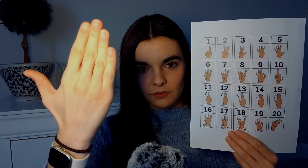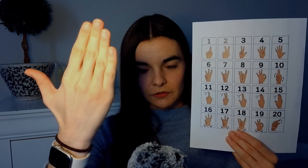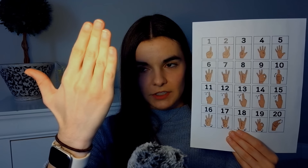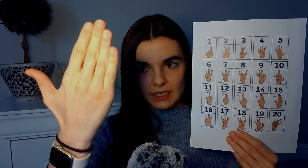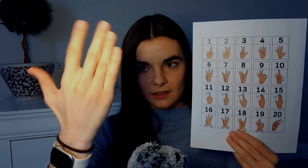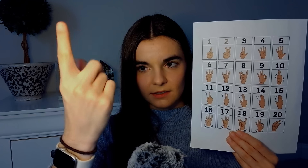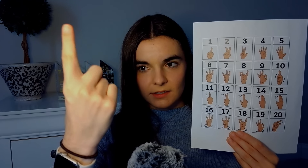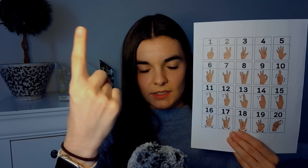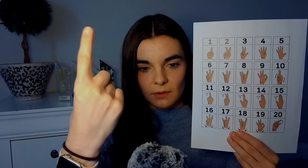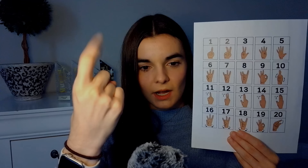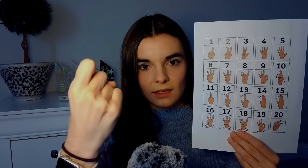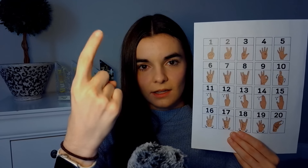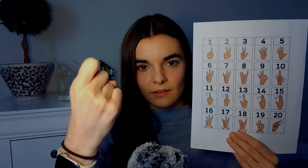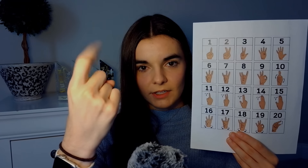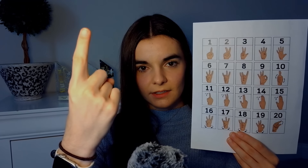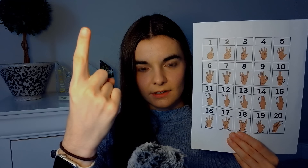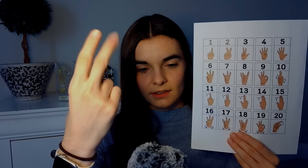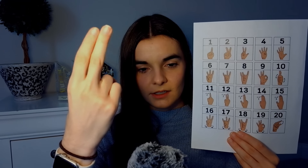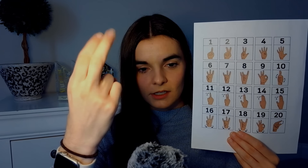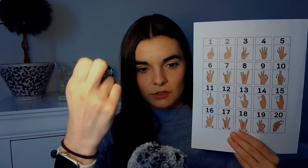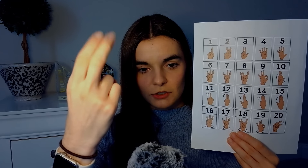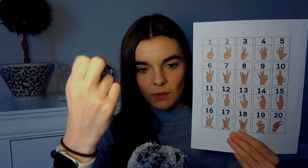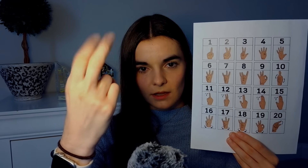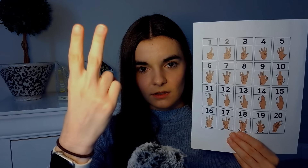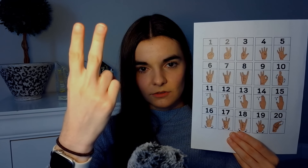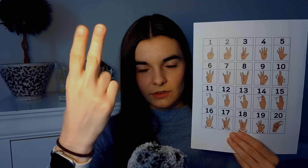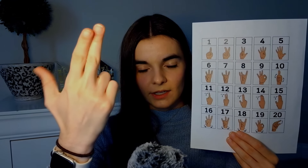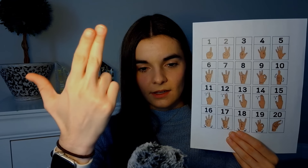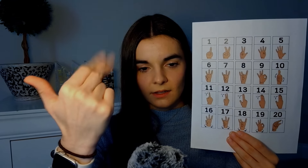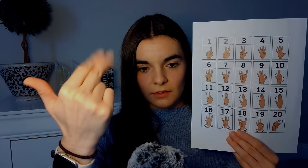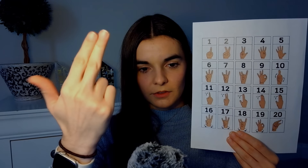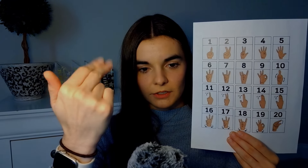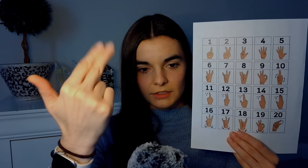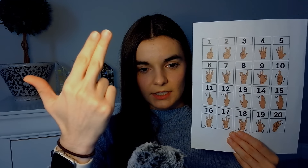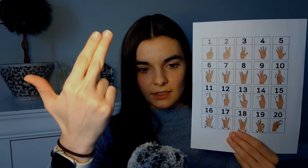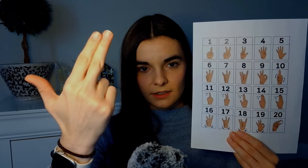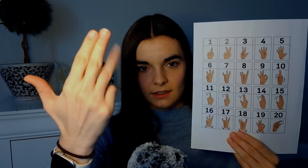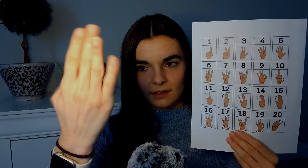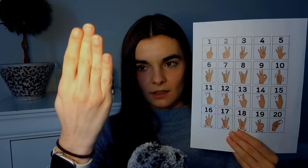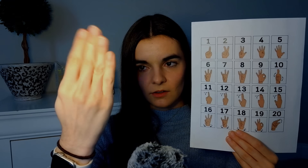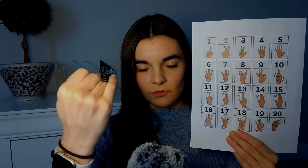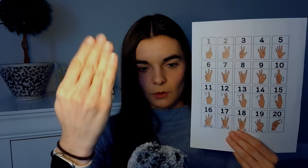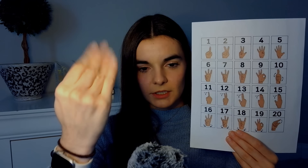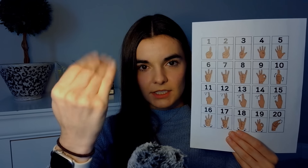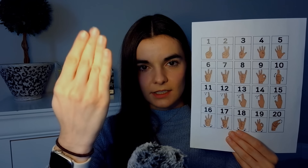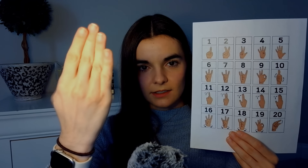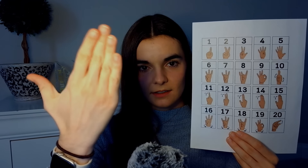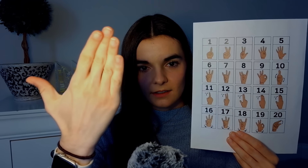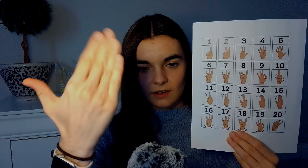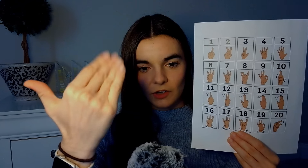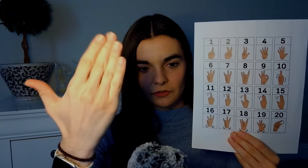15. So 11, 12, 13, 14,